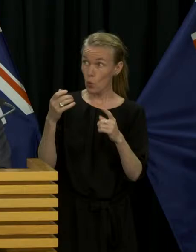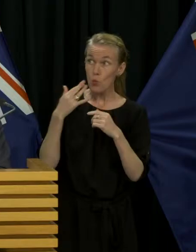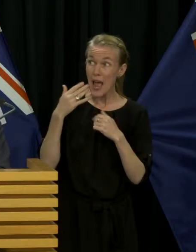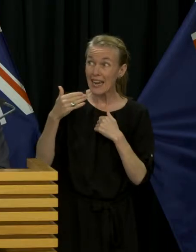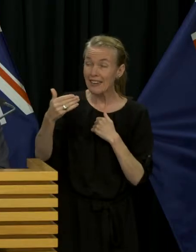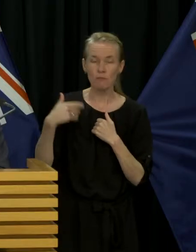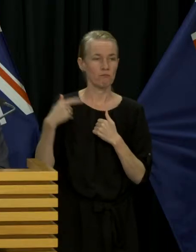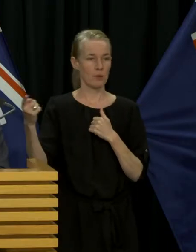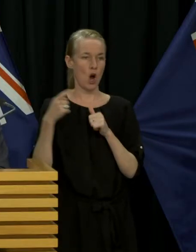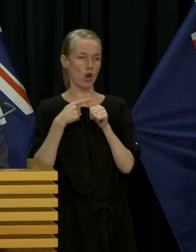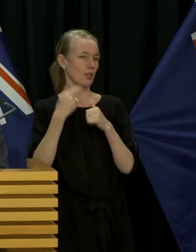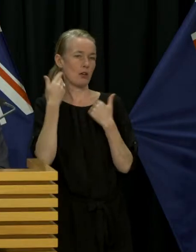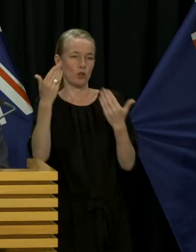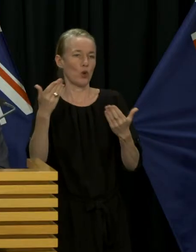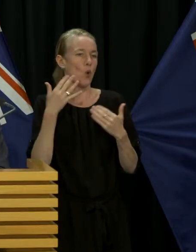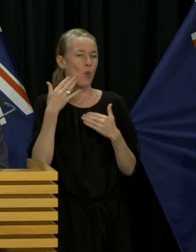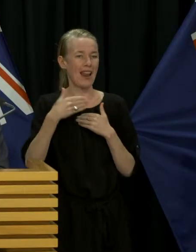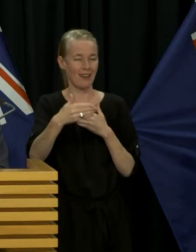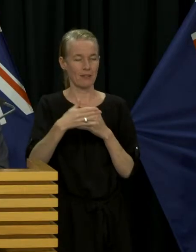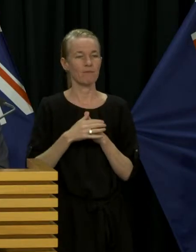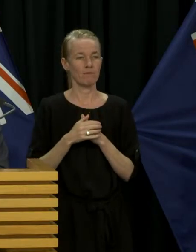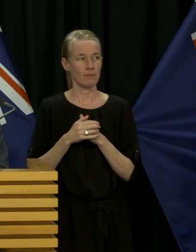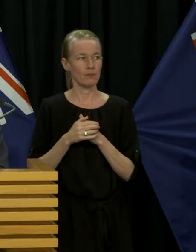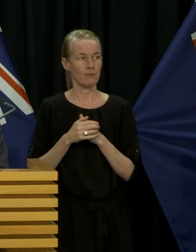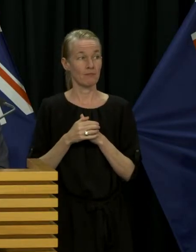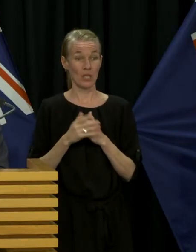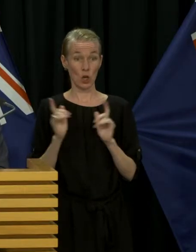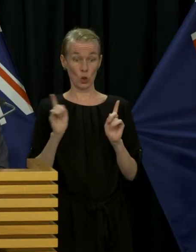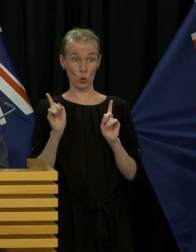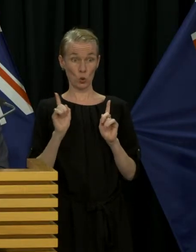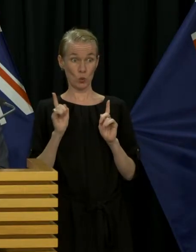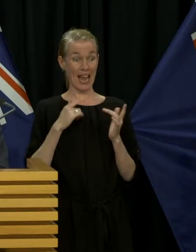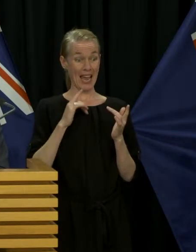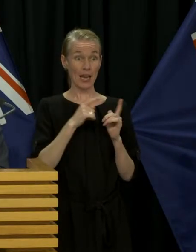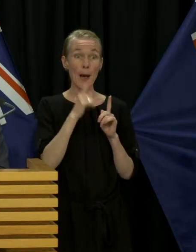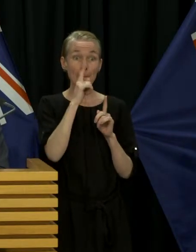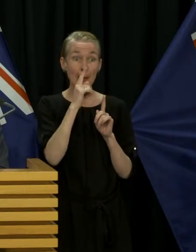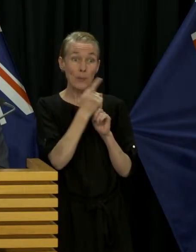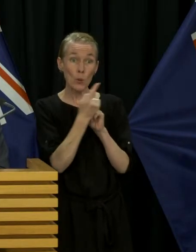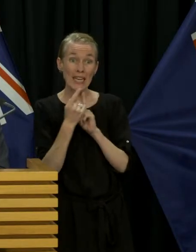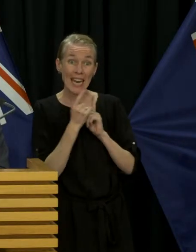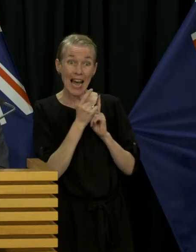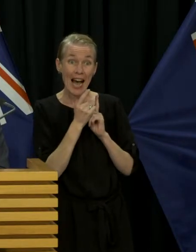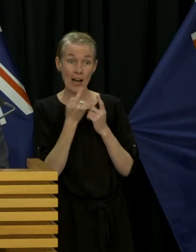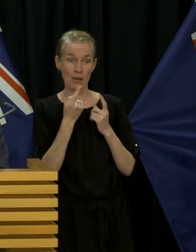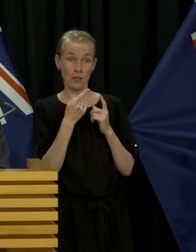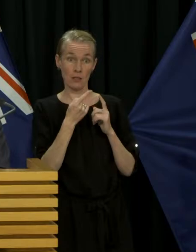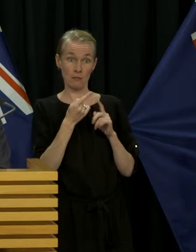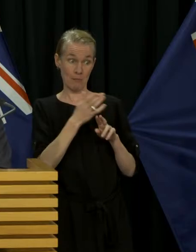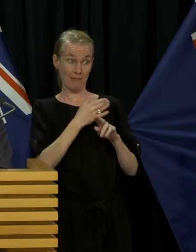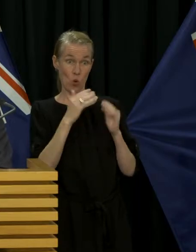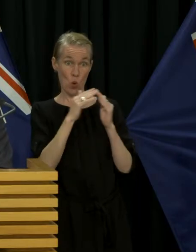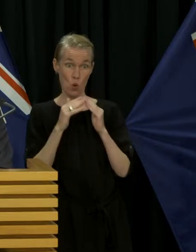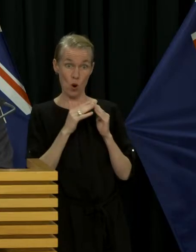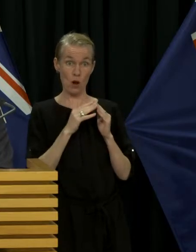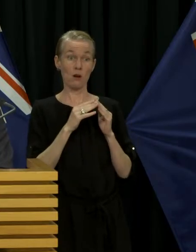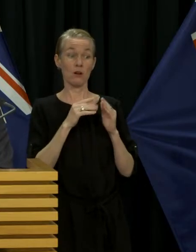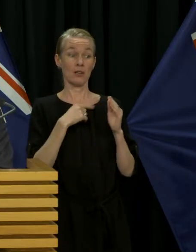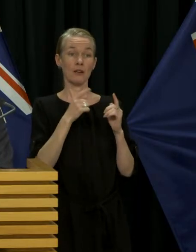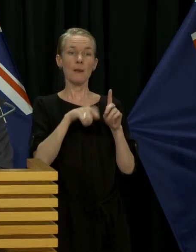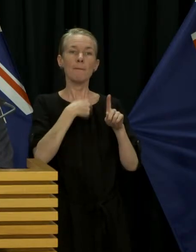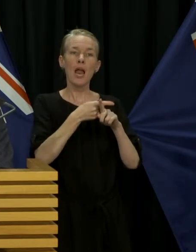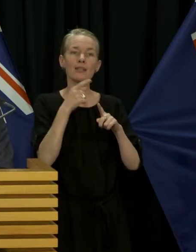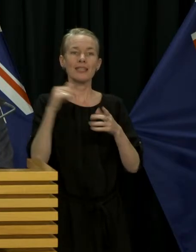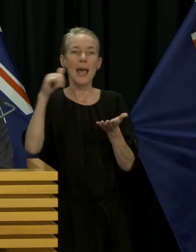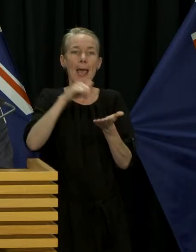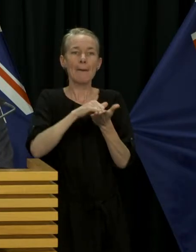we don't have a timeline, and the testing of close contact is happening today, as well as the staff who were working at Christchurch Airport at the